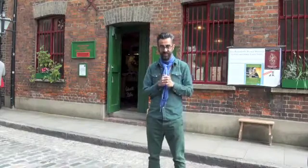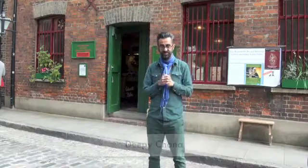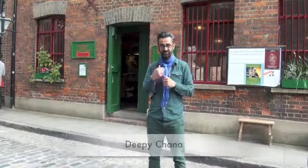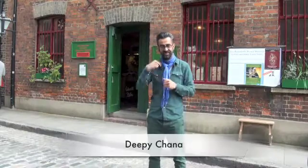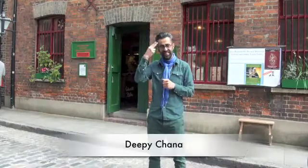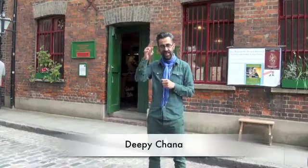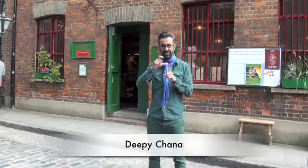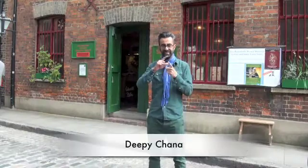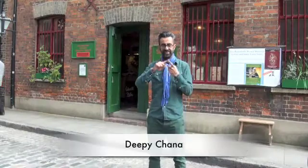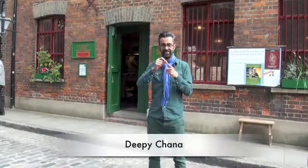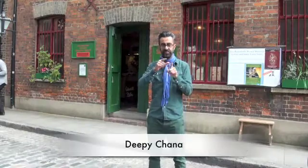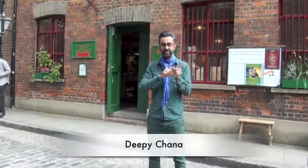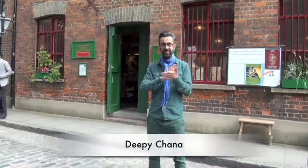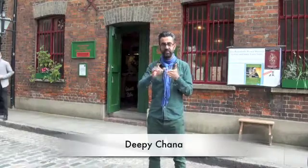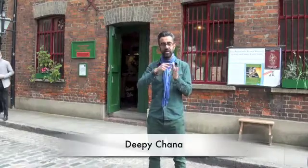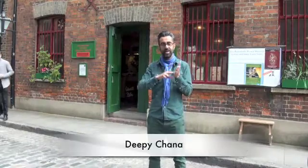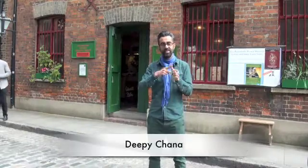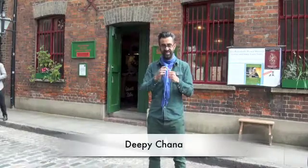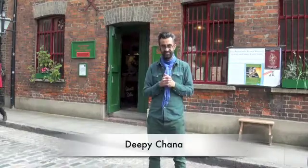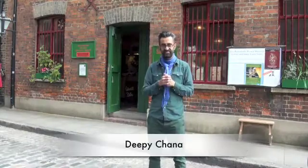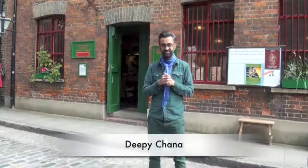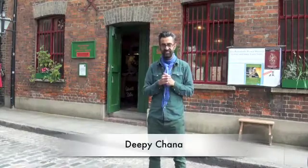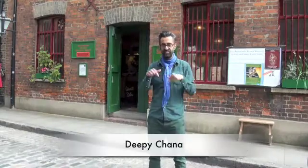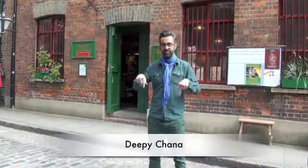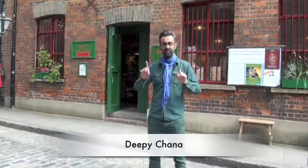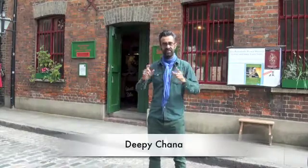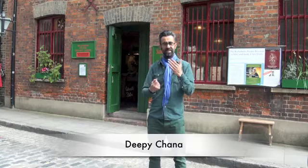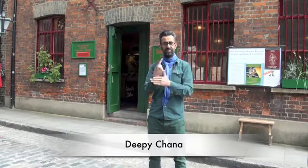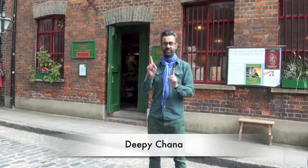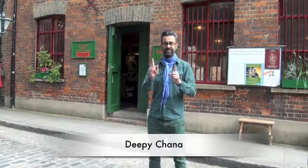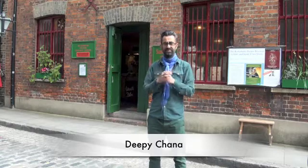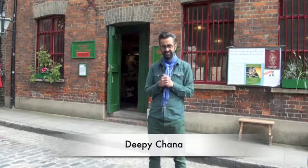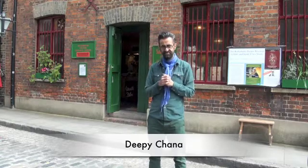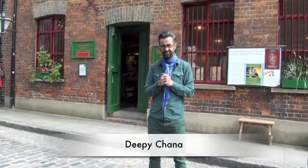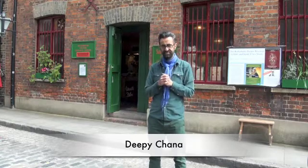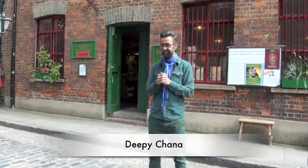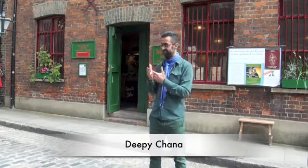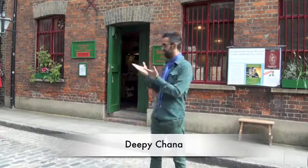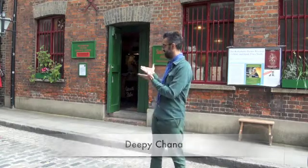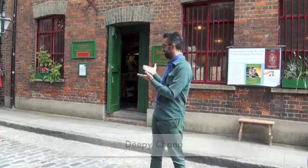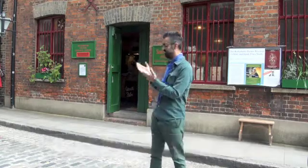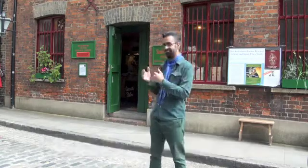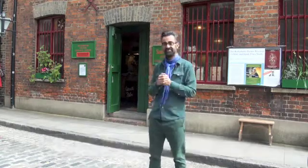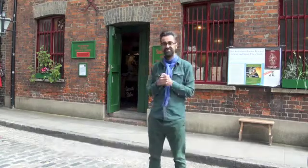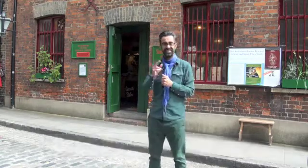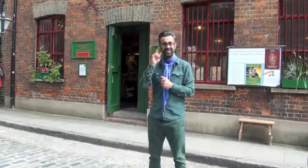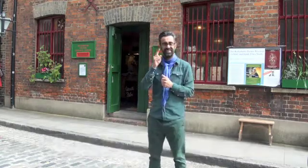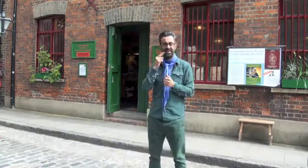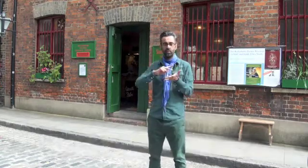Hi, welcome to BSL Newsround. I'm Deepy Chana. You've joined me today here at Sands Film Studios for a